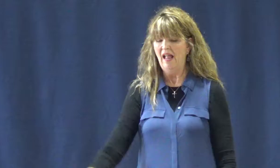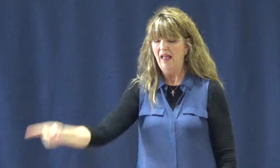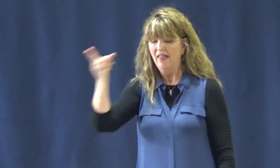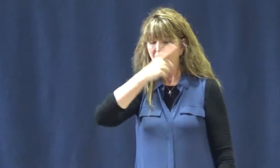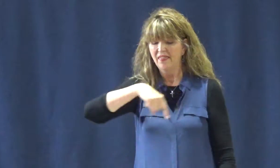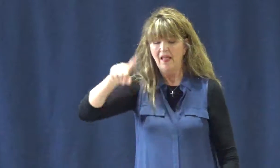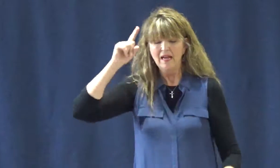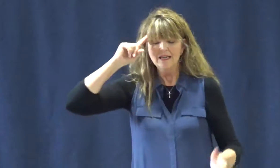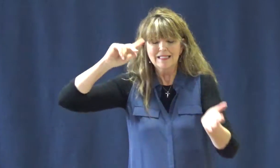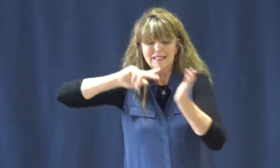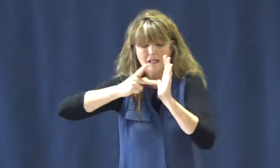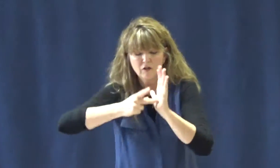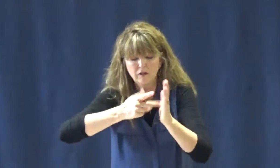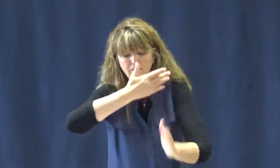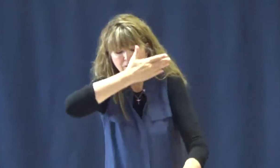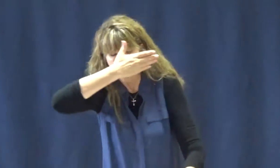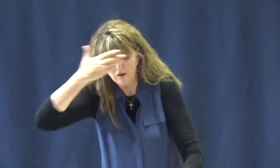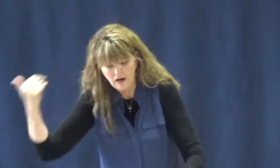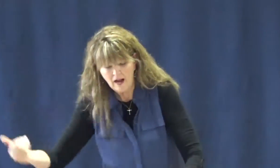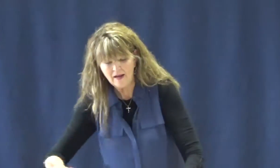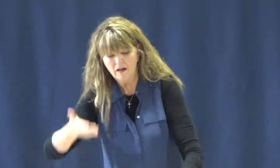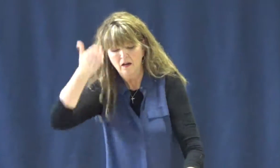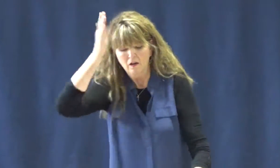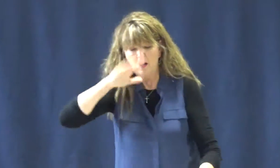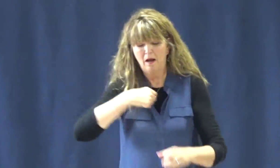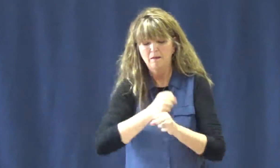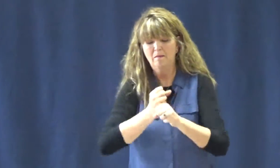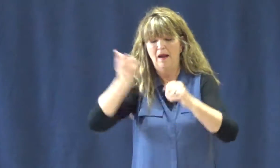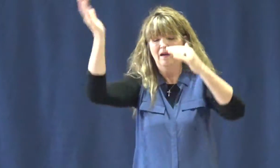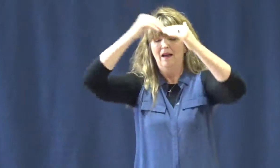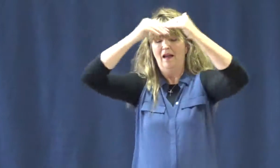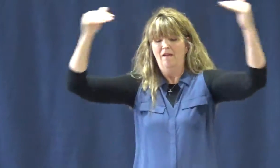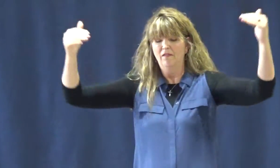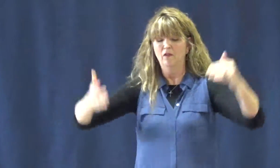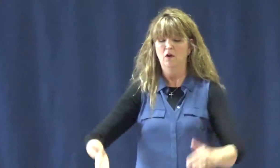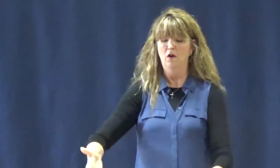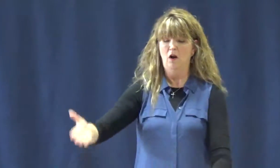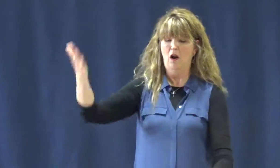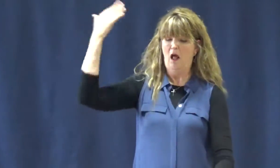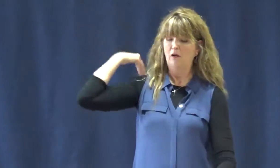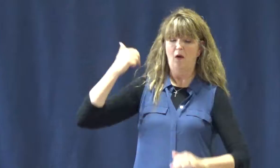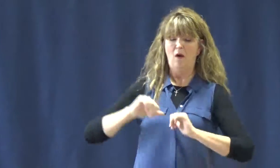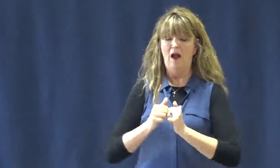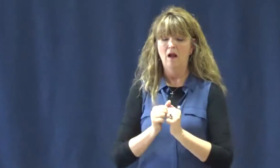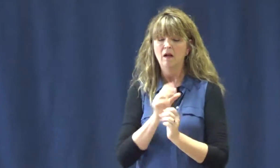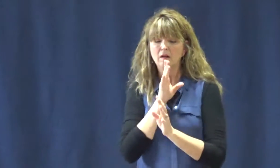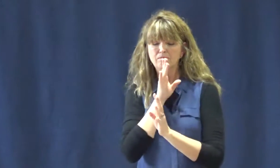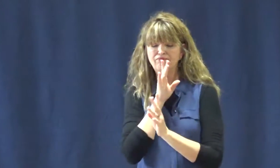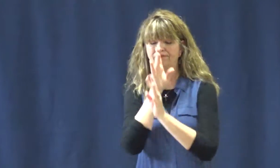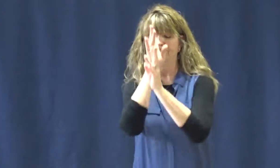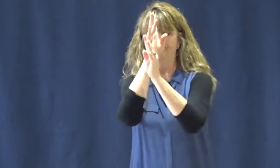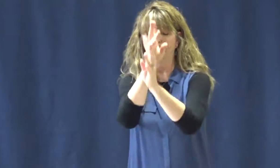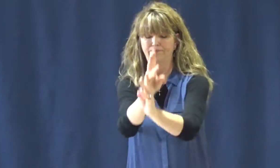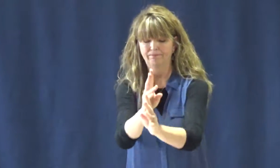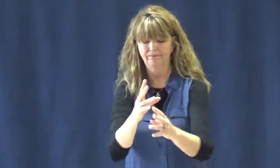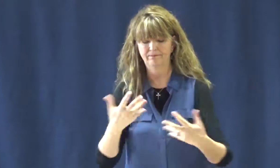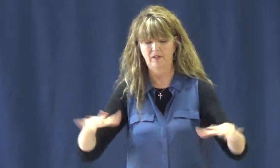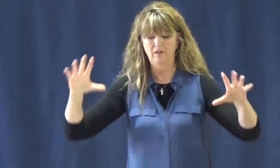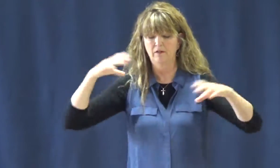created.' They deliberately forgot that God made the heavens long ago by the